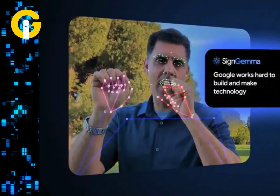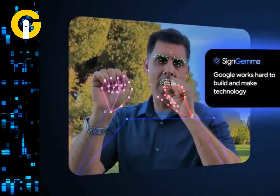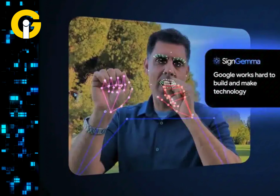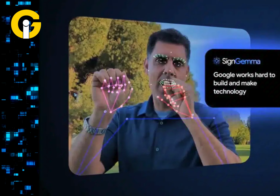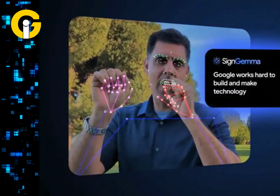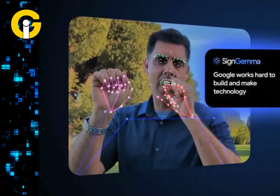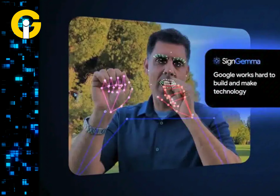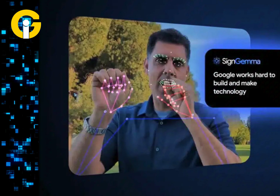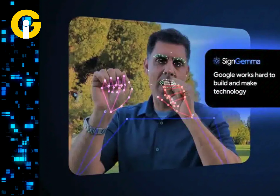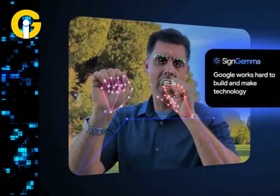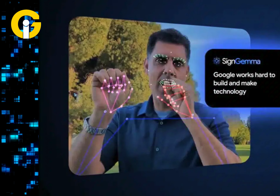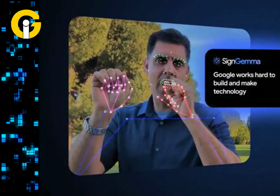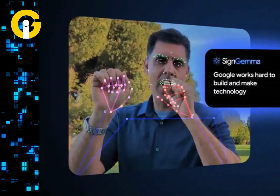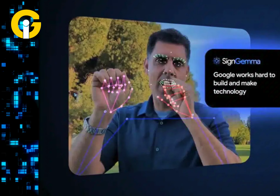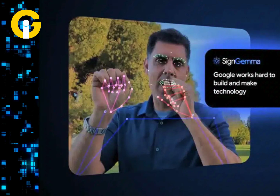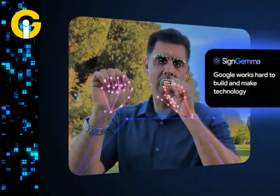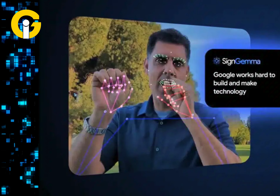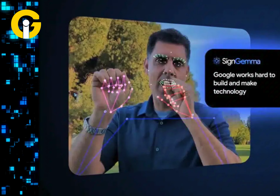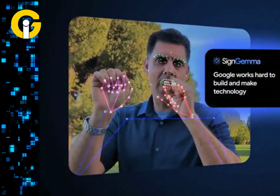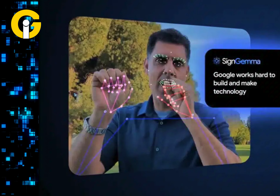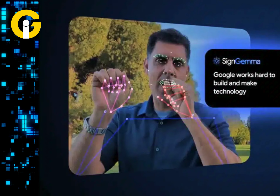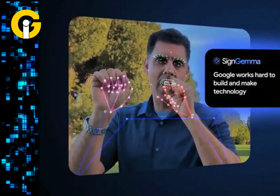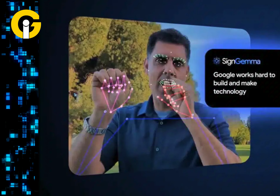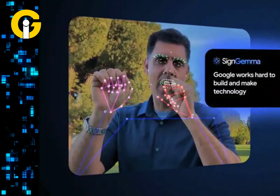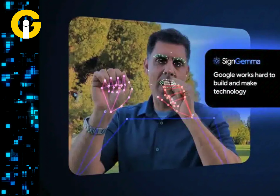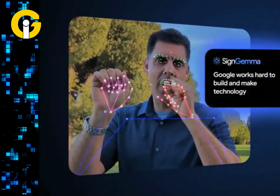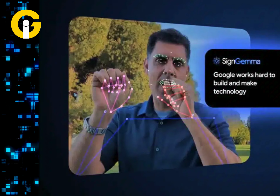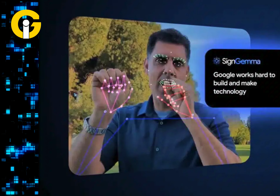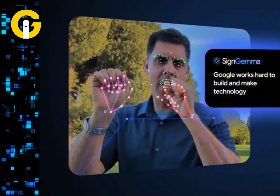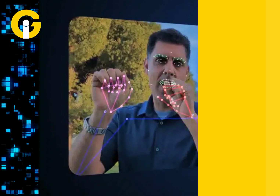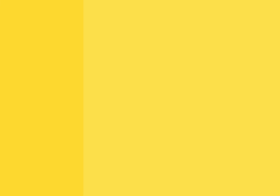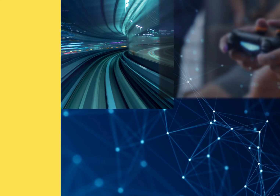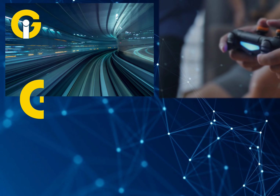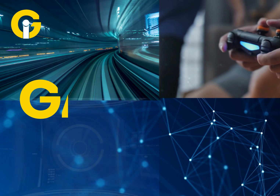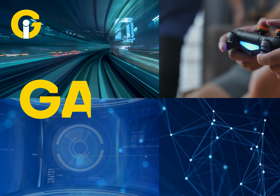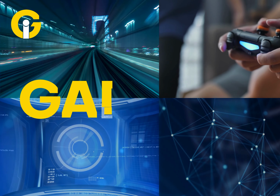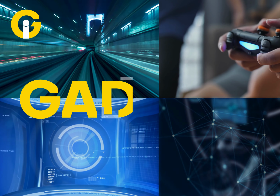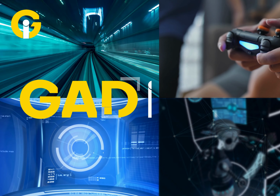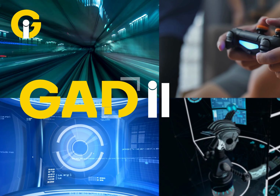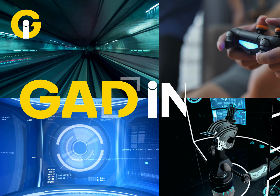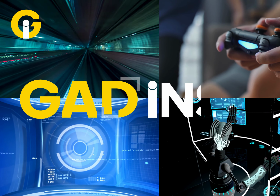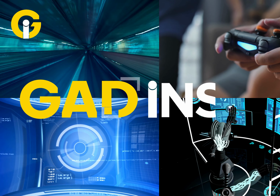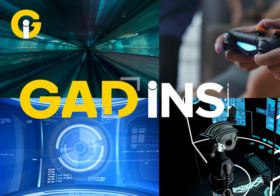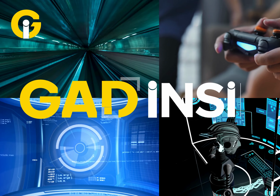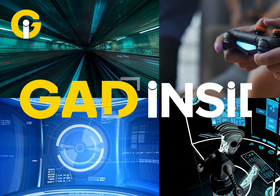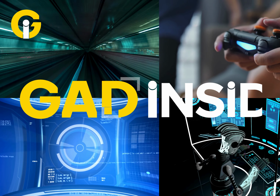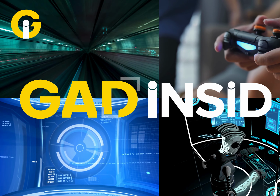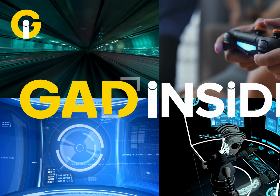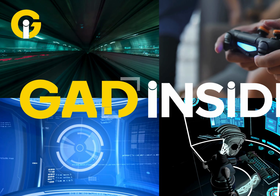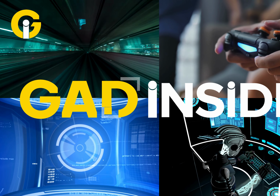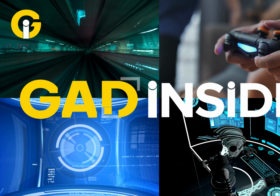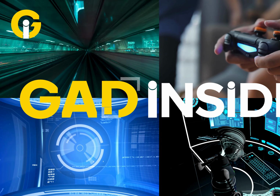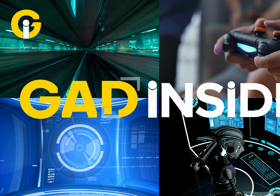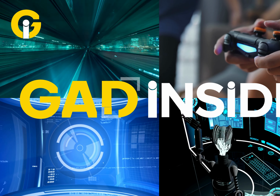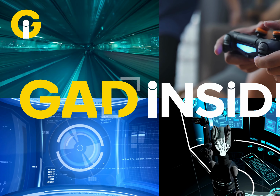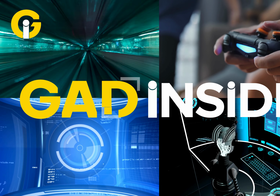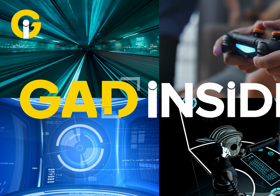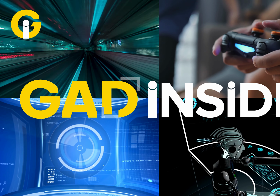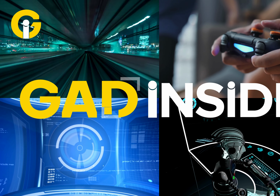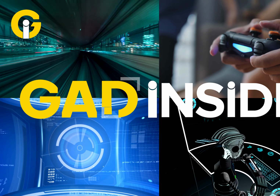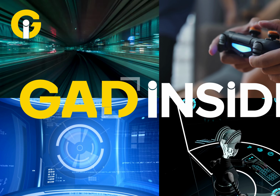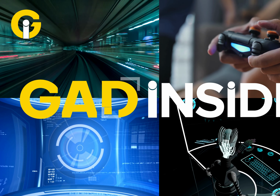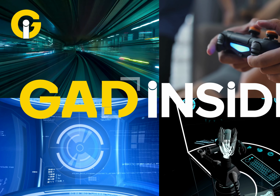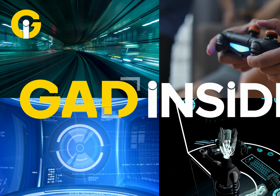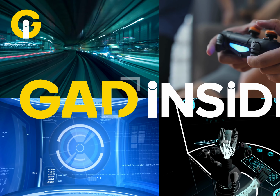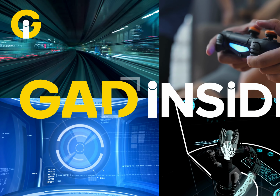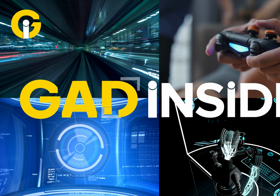us, you'll want to hear about this one. Stick around to see how it works and why it's a big deal. Welcome to GadInsider, your hub for the latest in tech